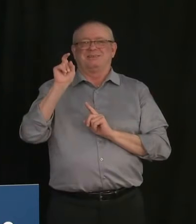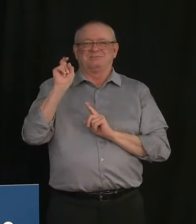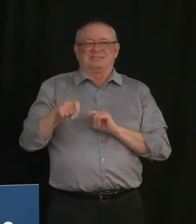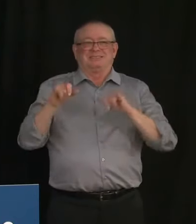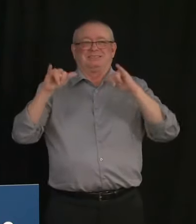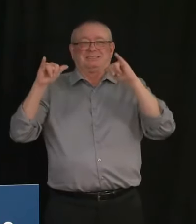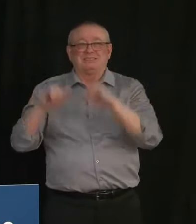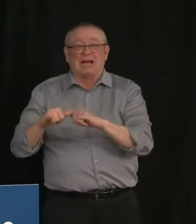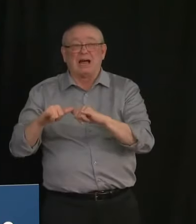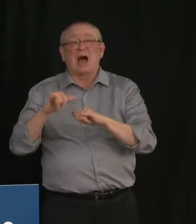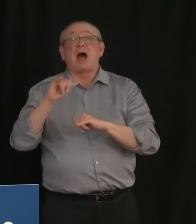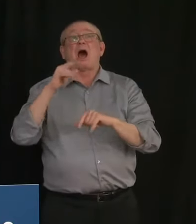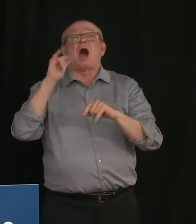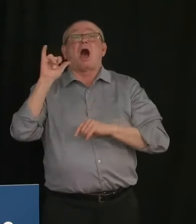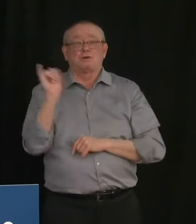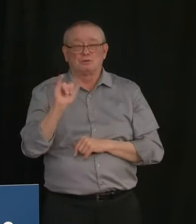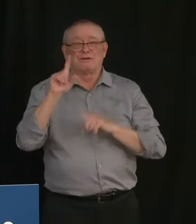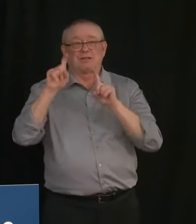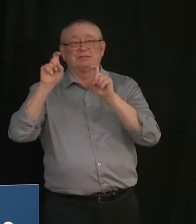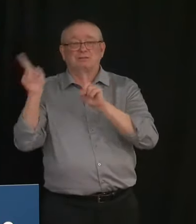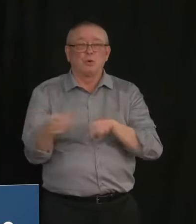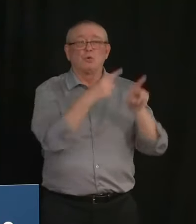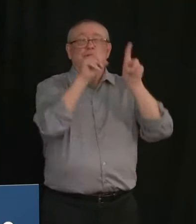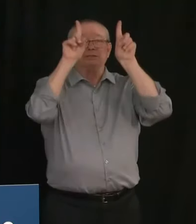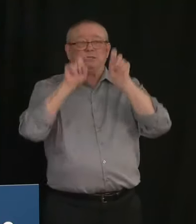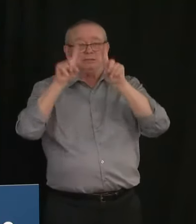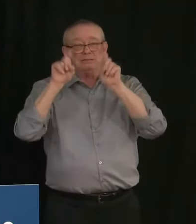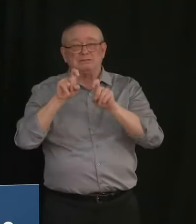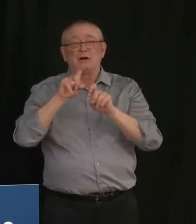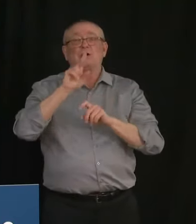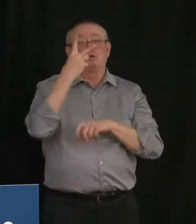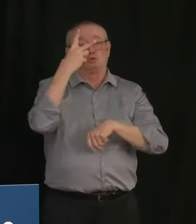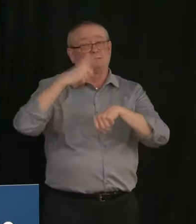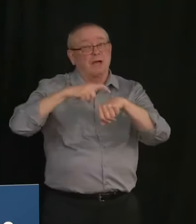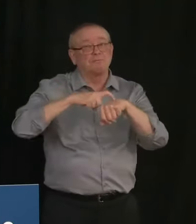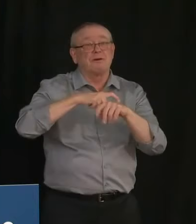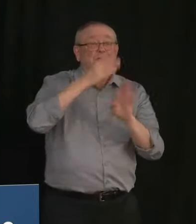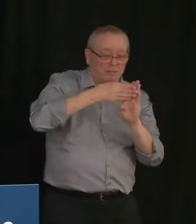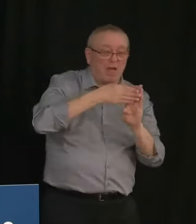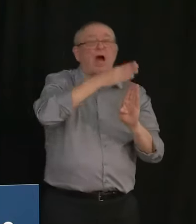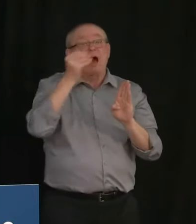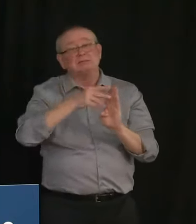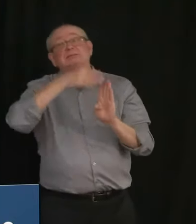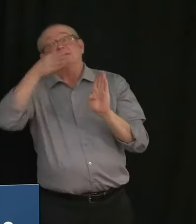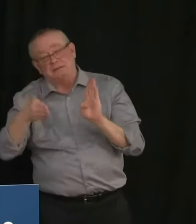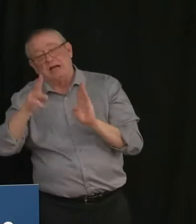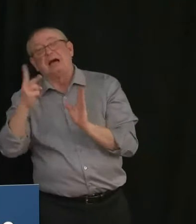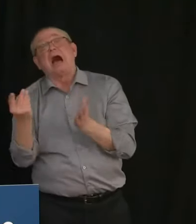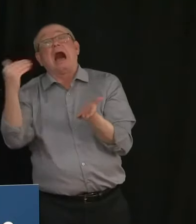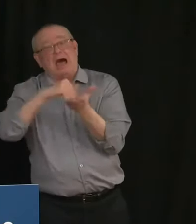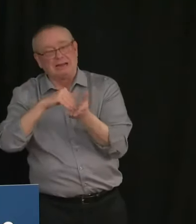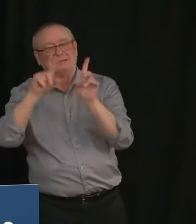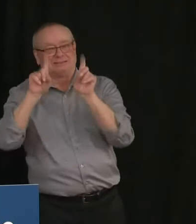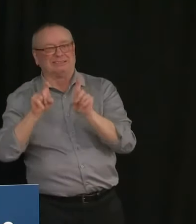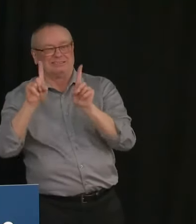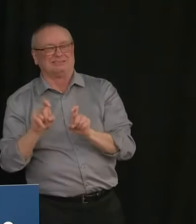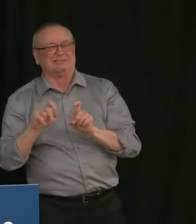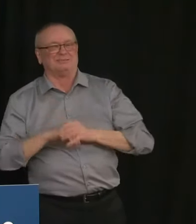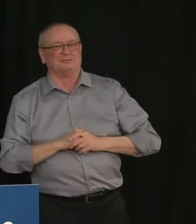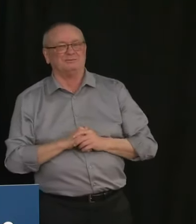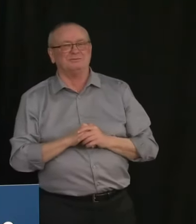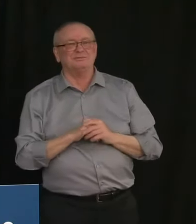we are requesting people who perhaps have had an initial test. Often what happens is someone who's a close